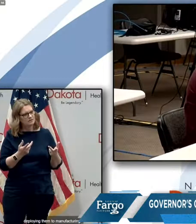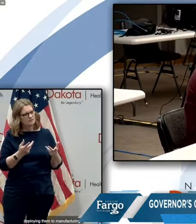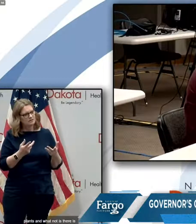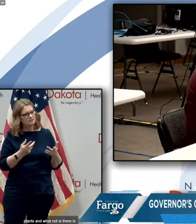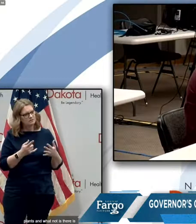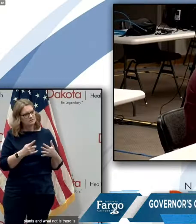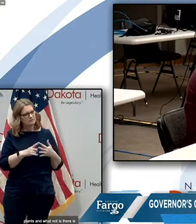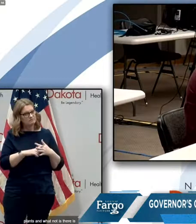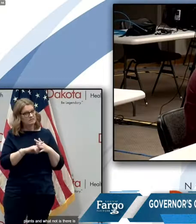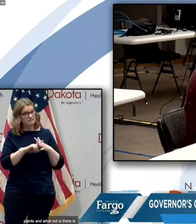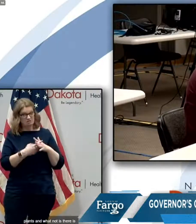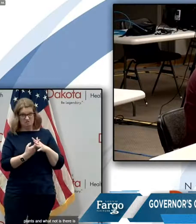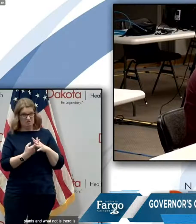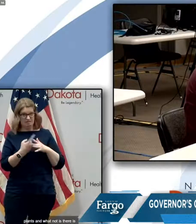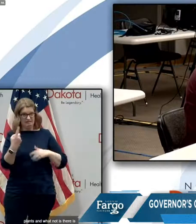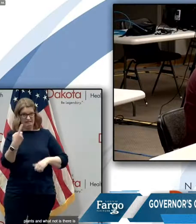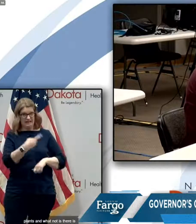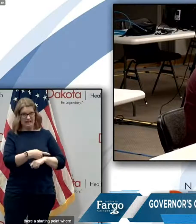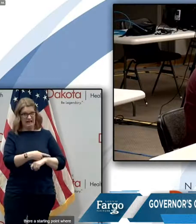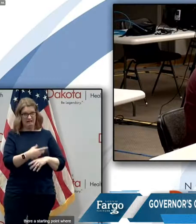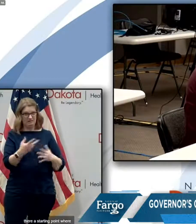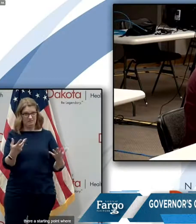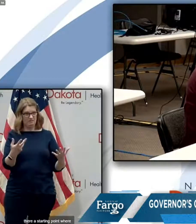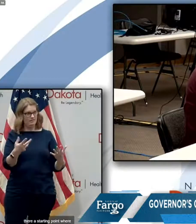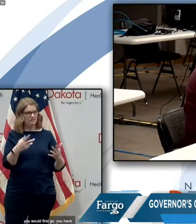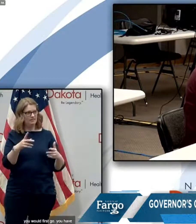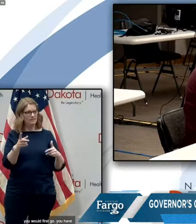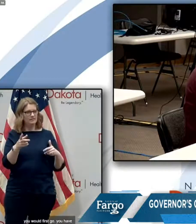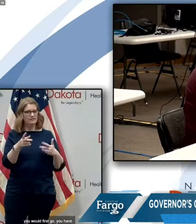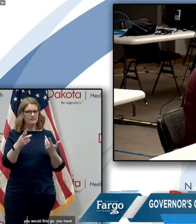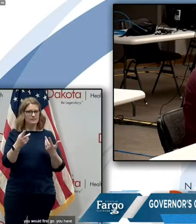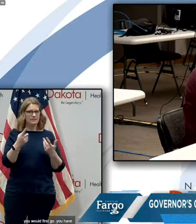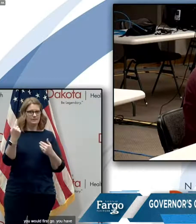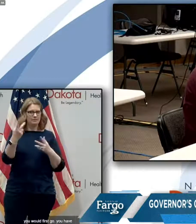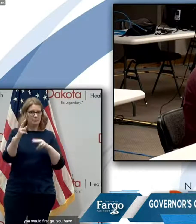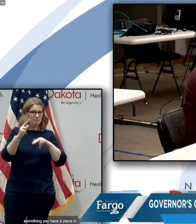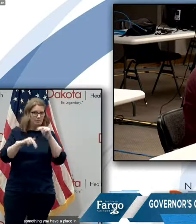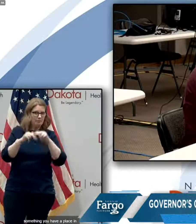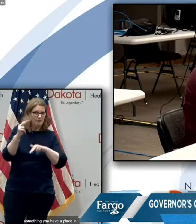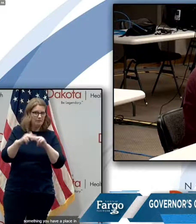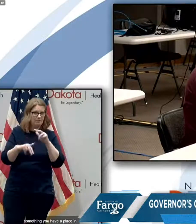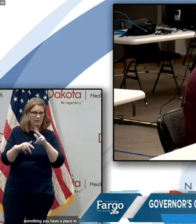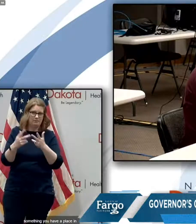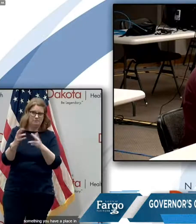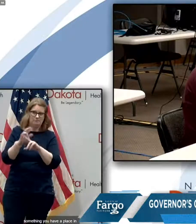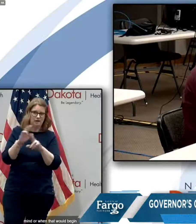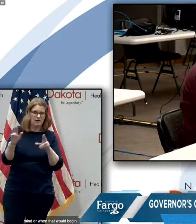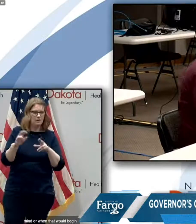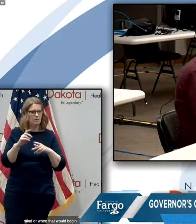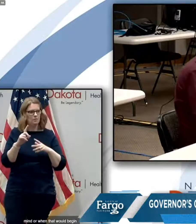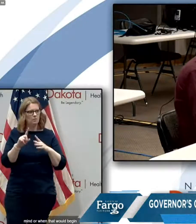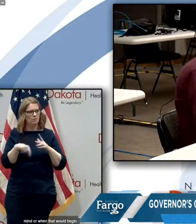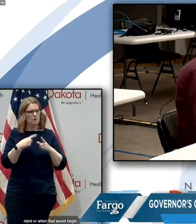starting point where you would first go? Do you have a place in mind, or when that would begin on a large scale? Well, I think